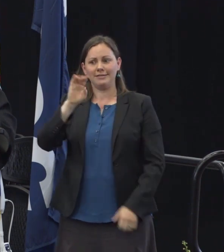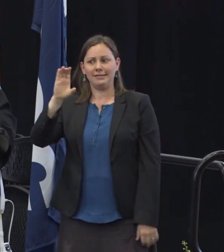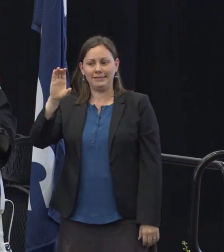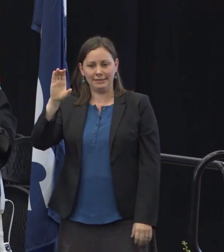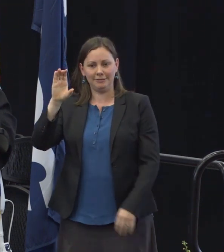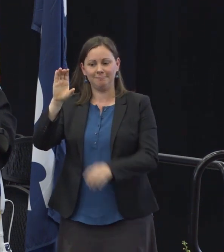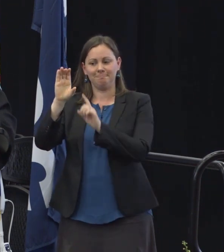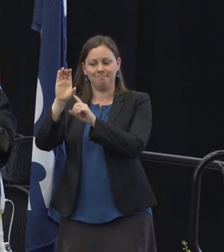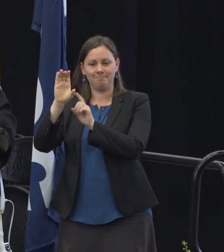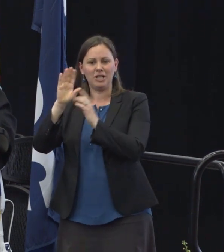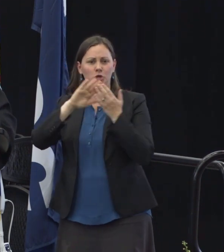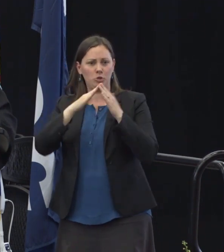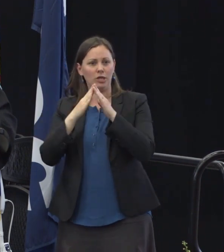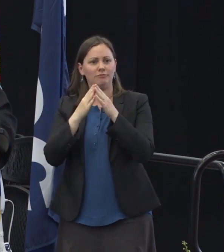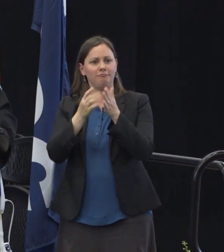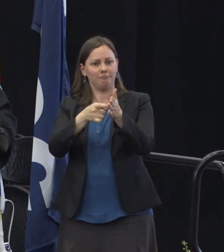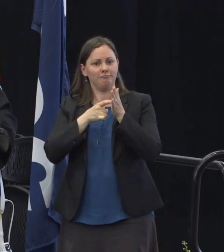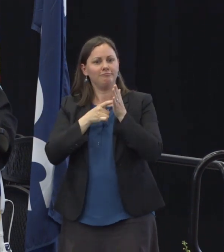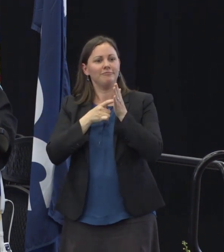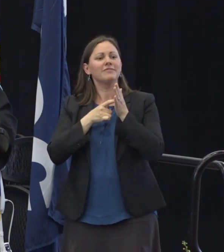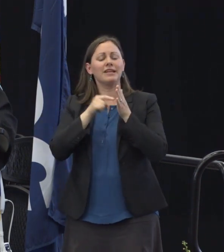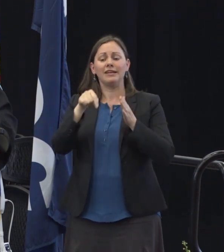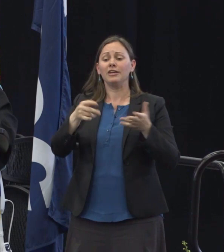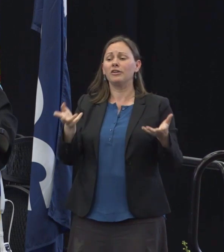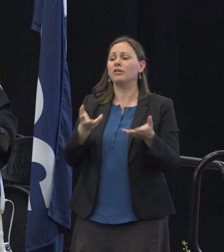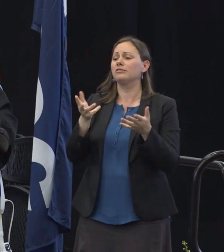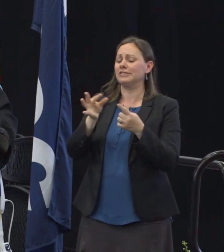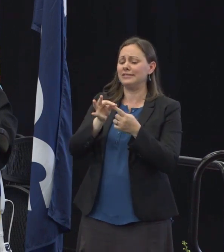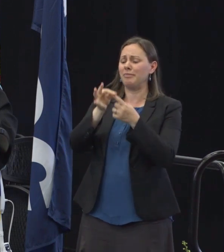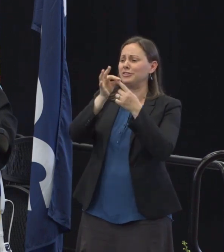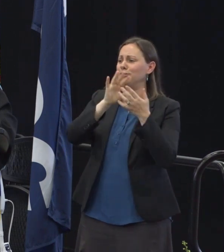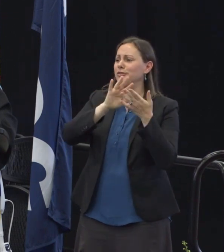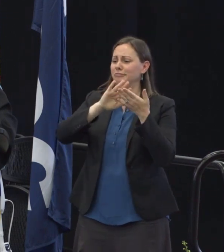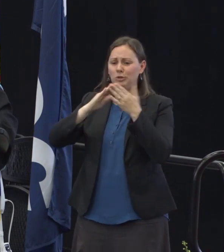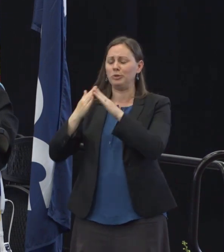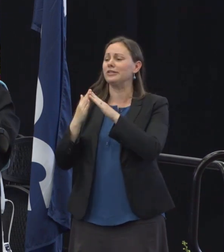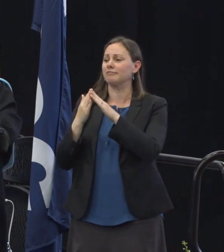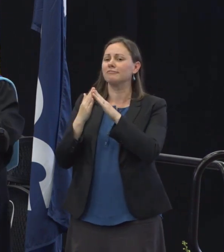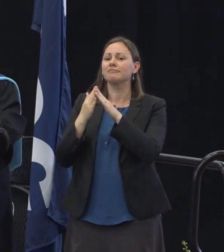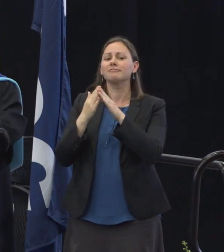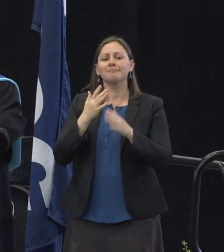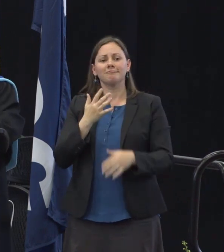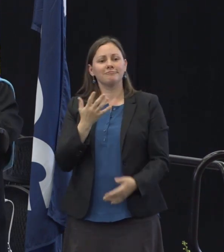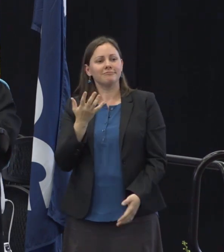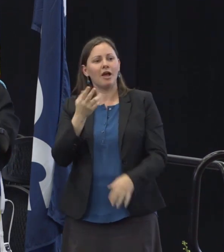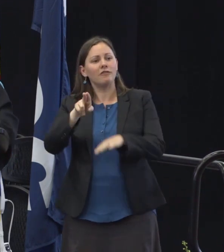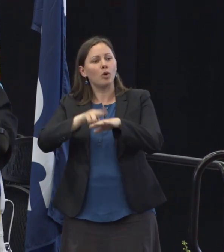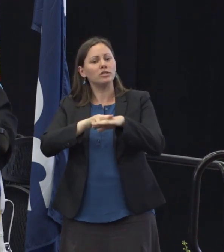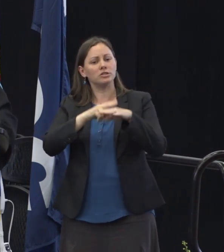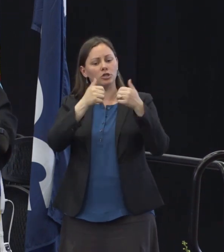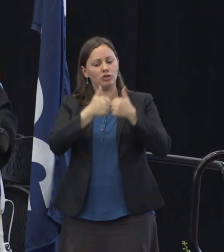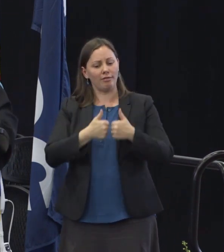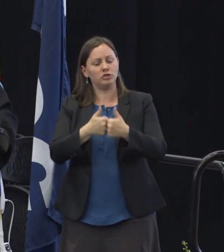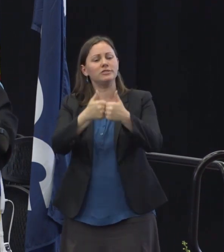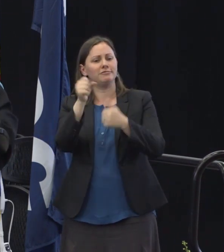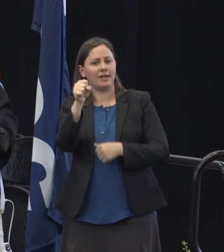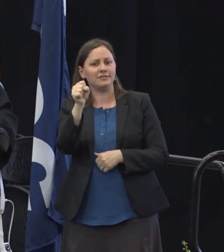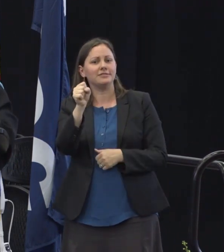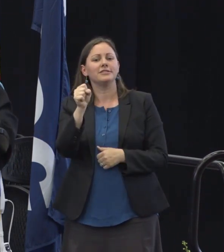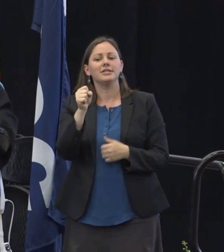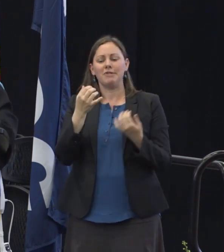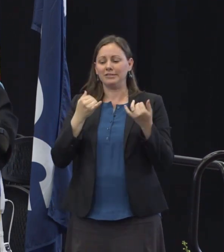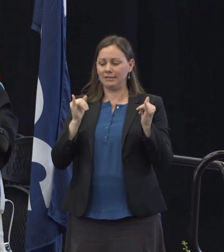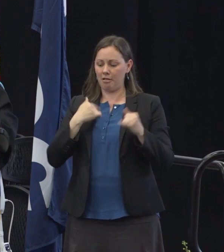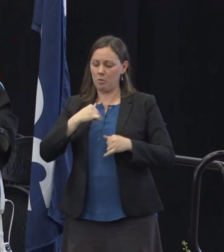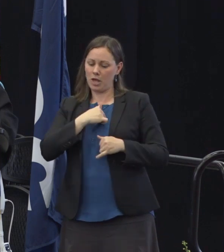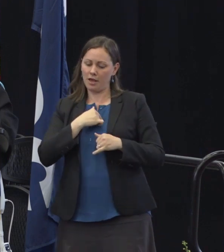is a special community. We have our inevitable share of challenges along the way, but we work as a